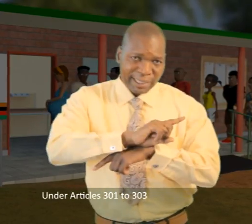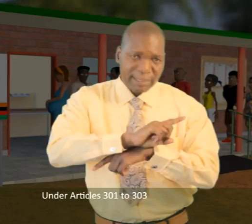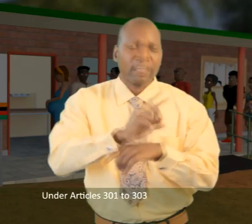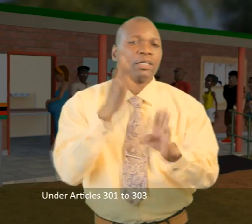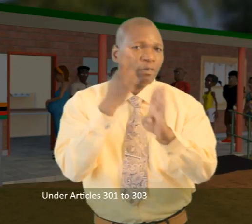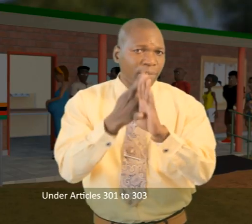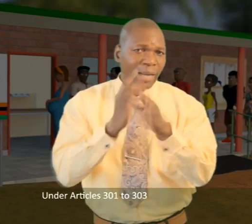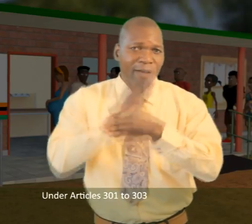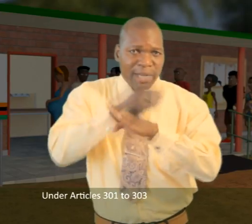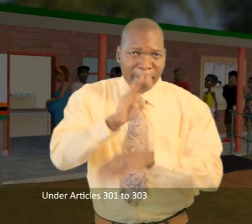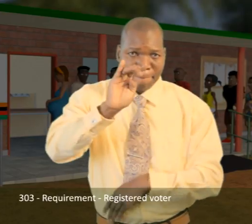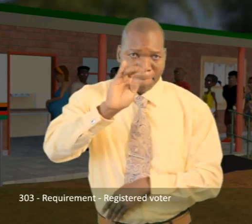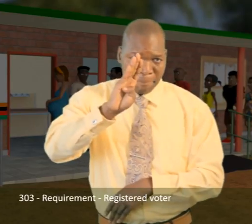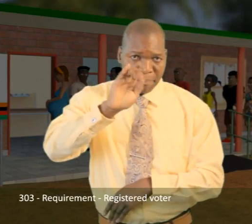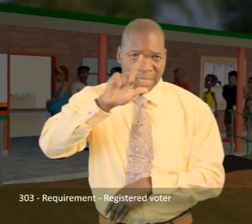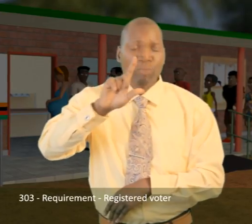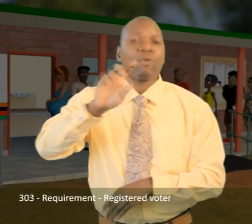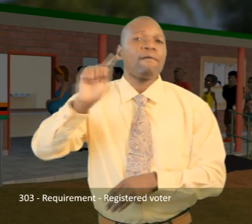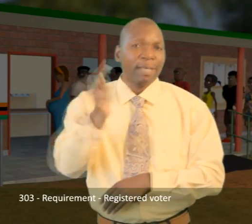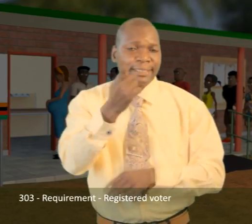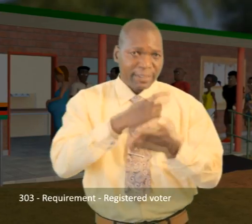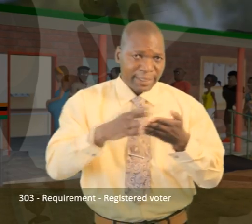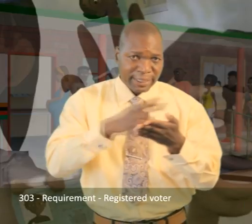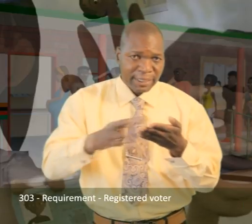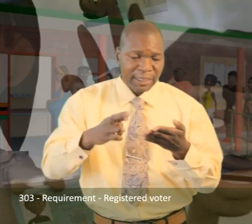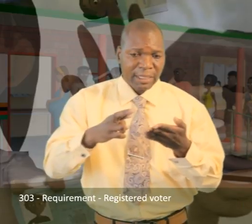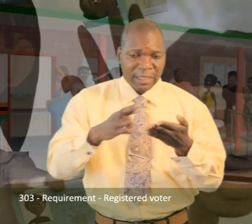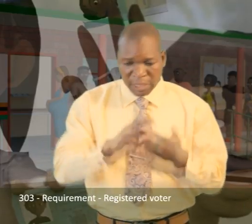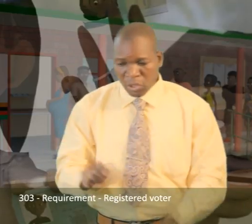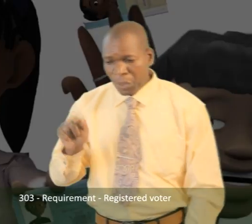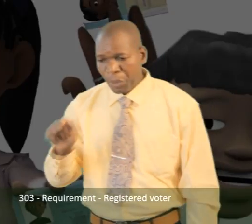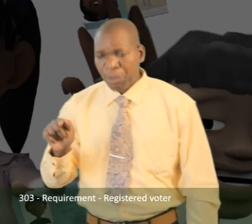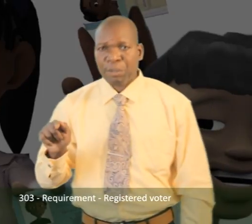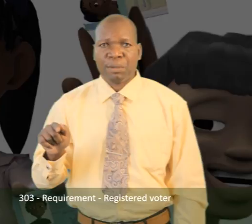303, 303, requirement, registered voter.